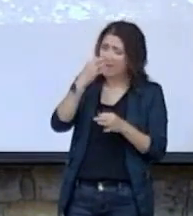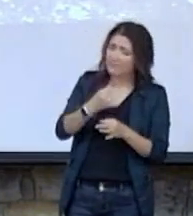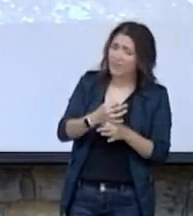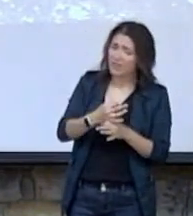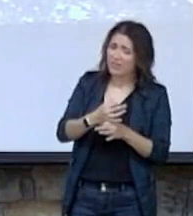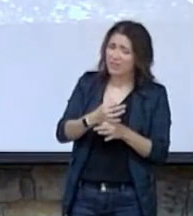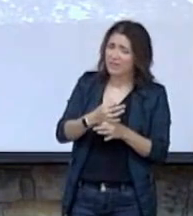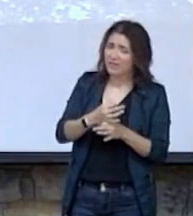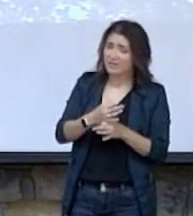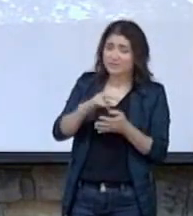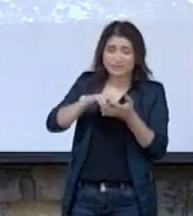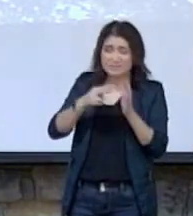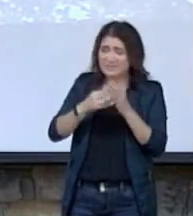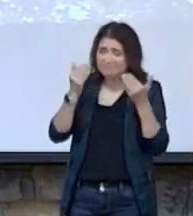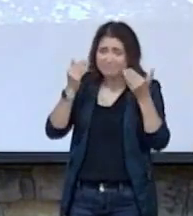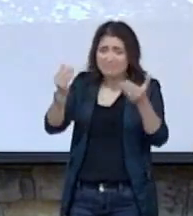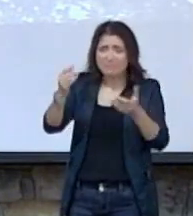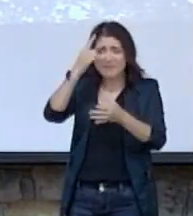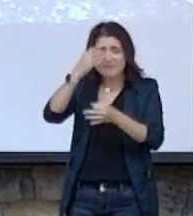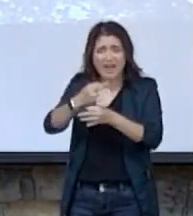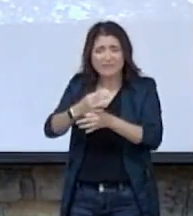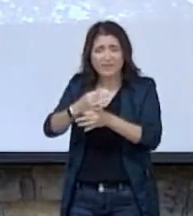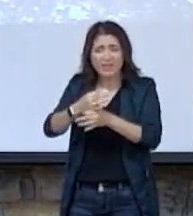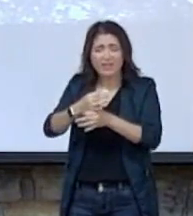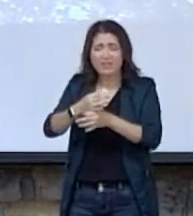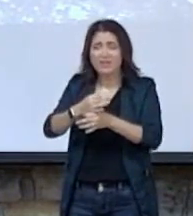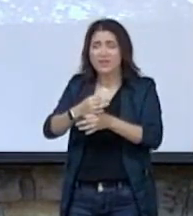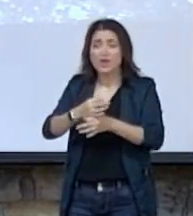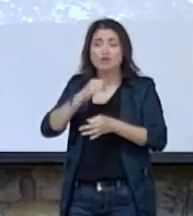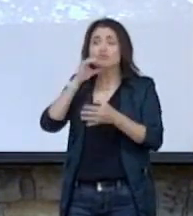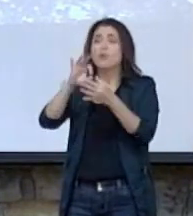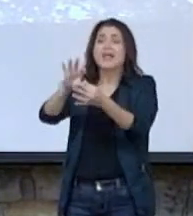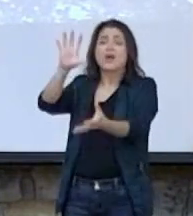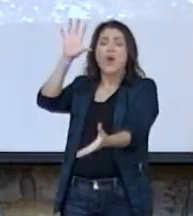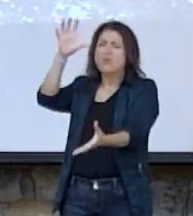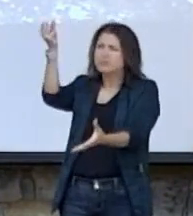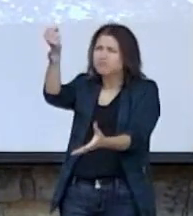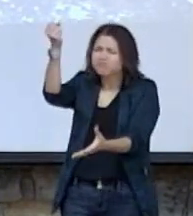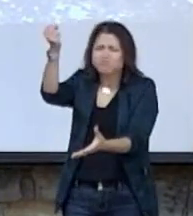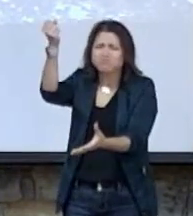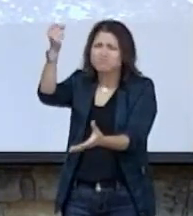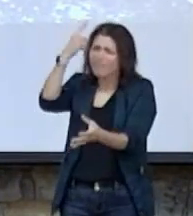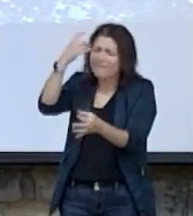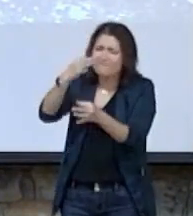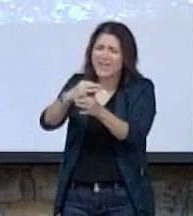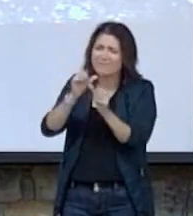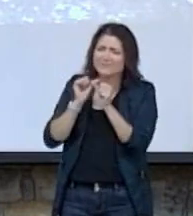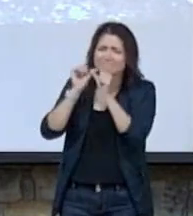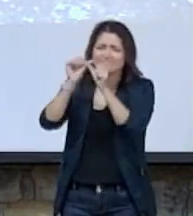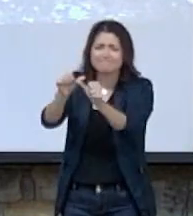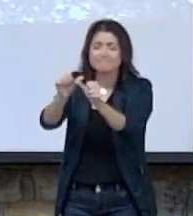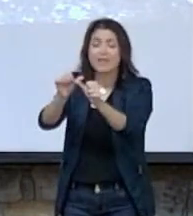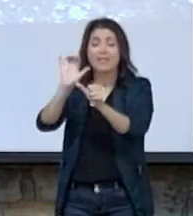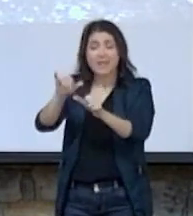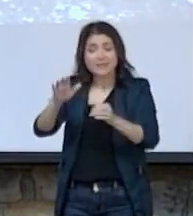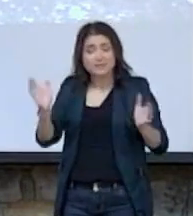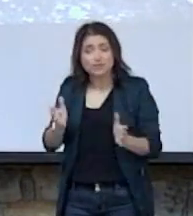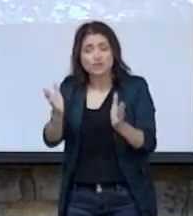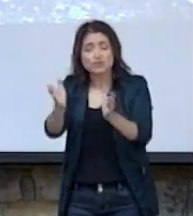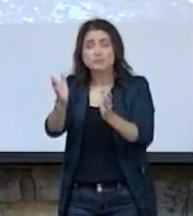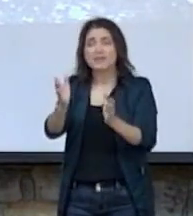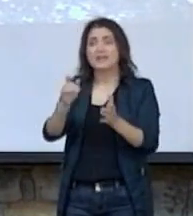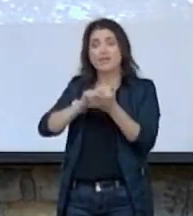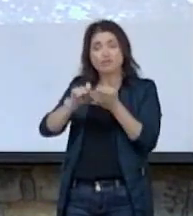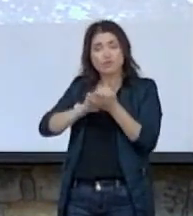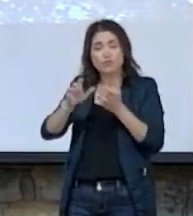It's just be faithful. Hold fast. Don't let go. Be faithful. That's the encouragement. And then the Hebrews writer here in chapter 3